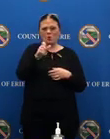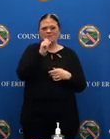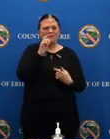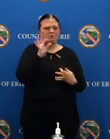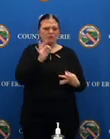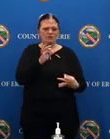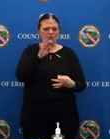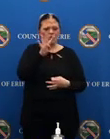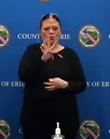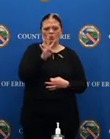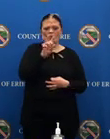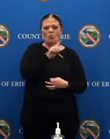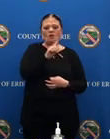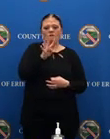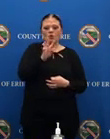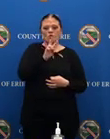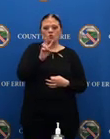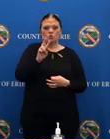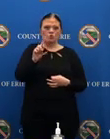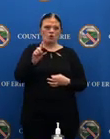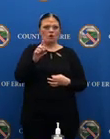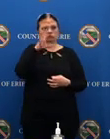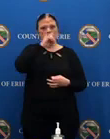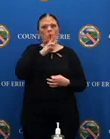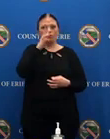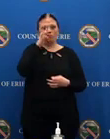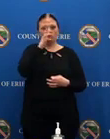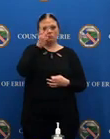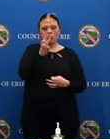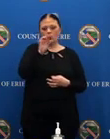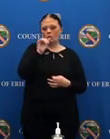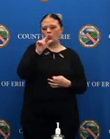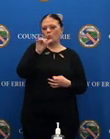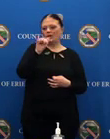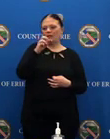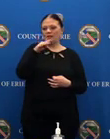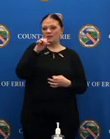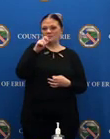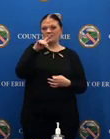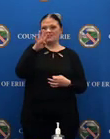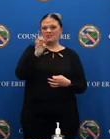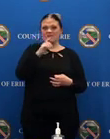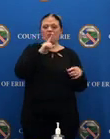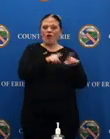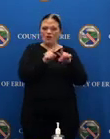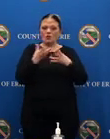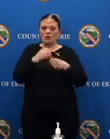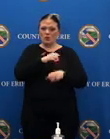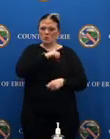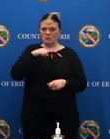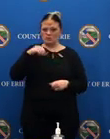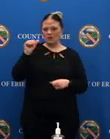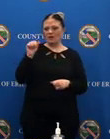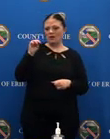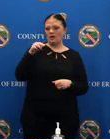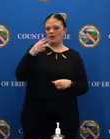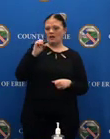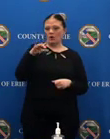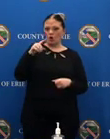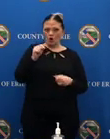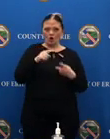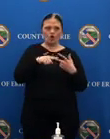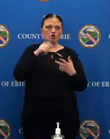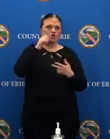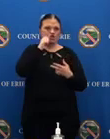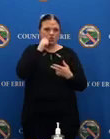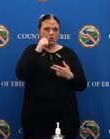the 14221 zip code, which most people assume is Williamsville, because it is the village of Williamsville, also includes Amherst, includes parts of Cheektowaga,